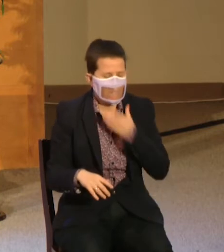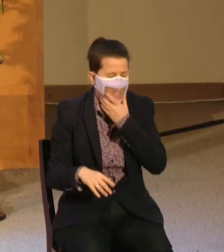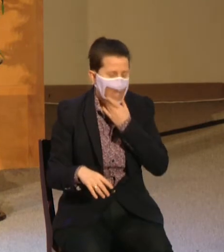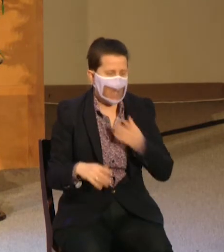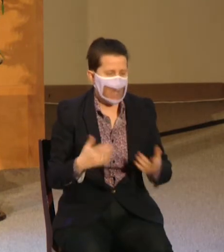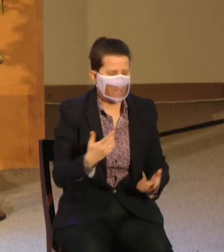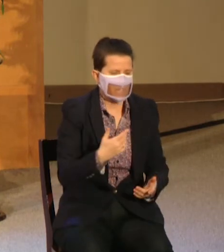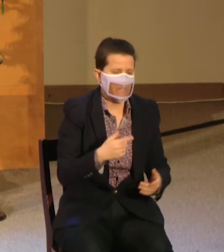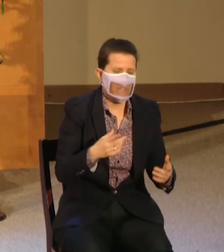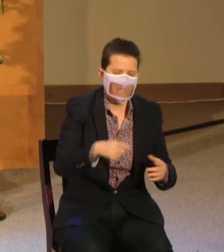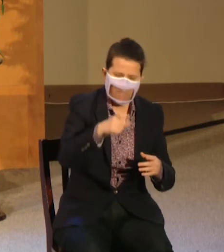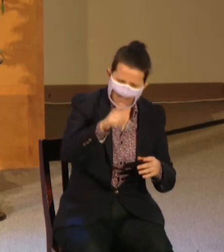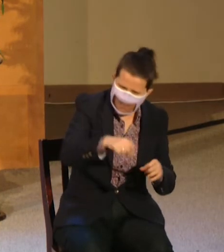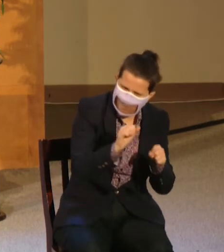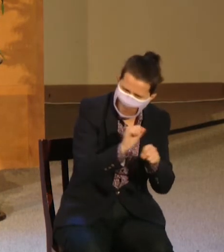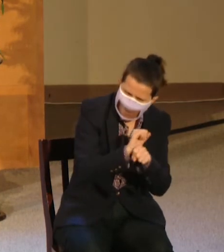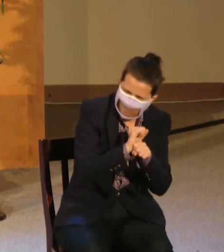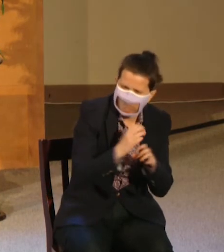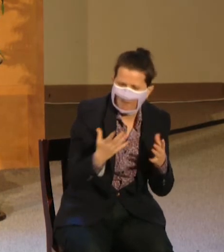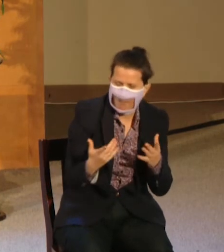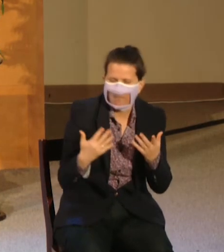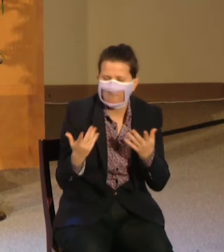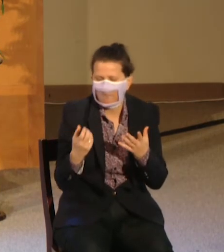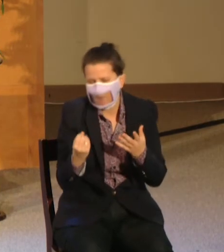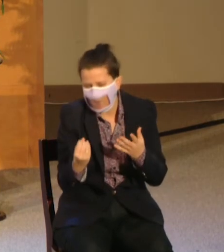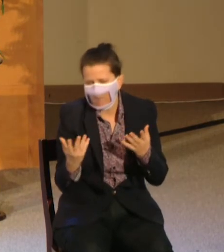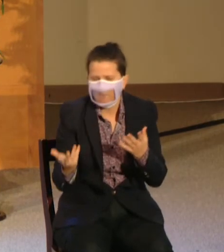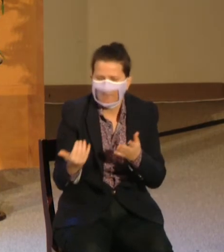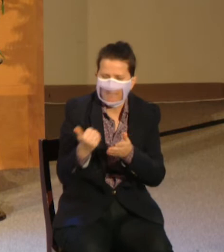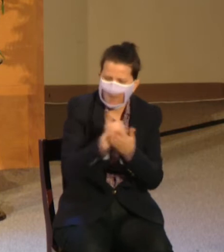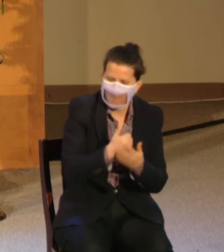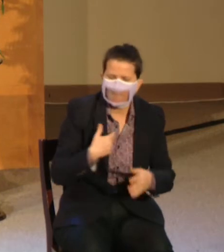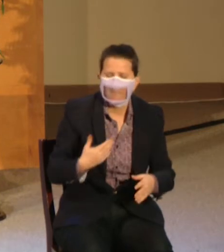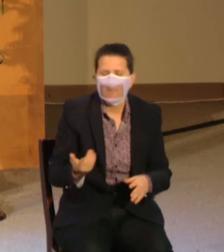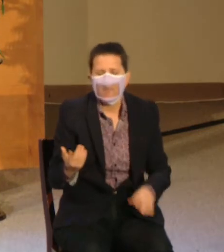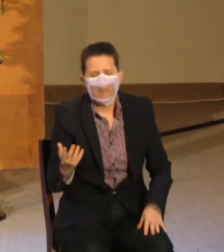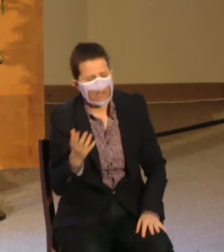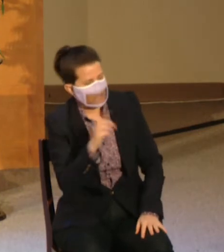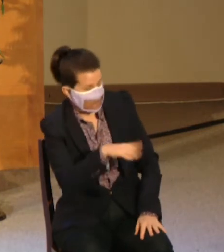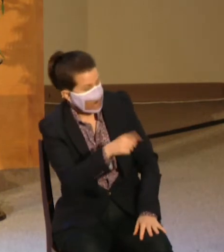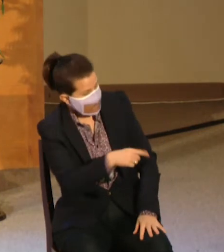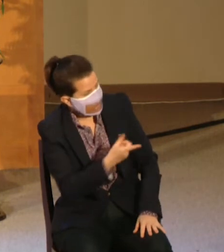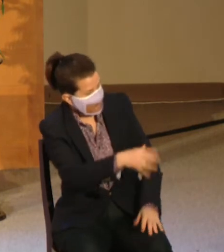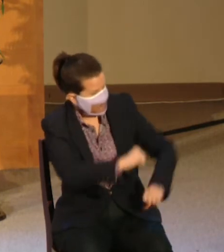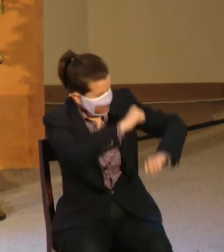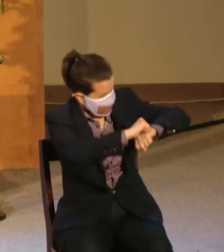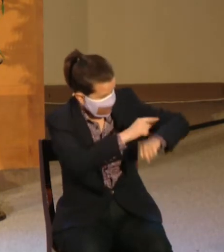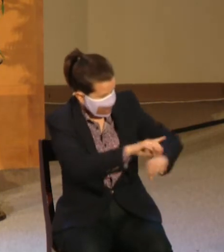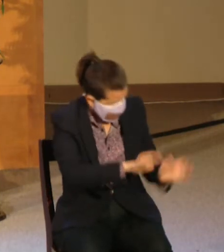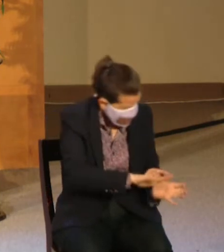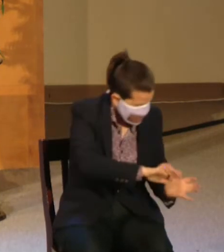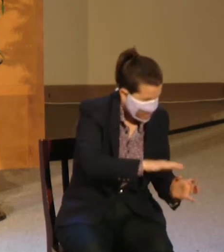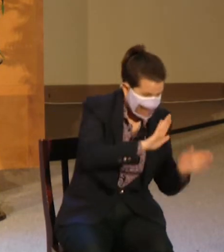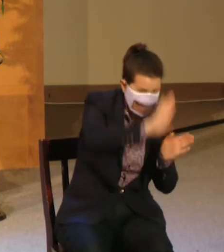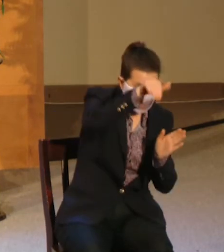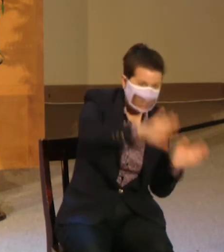And the man said, well, you don't understand. What I really need is money. And so the boss said, well,